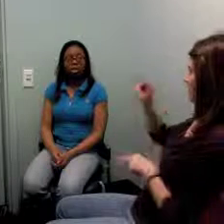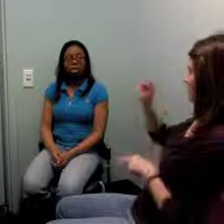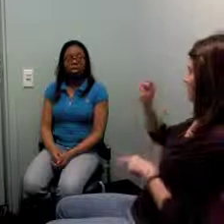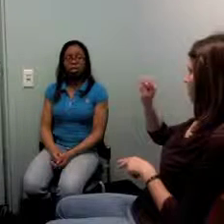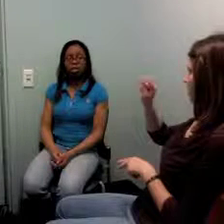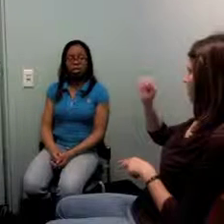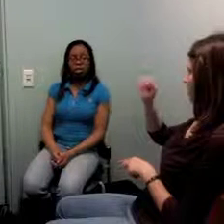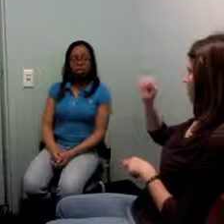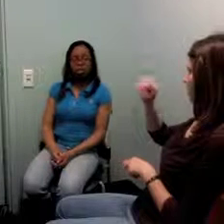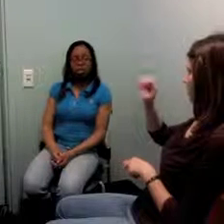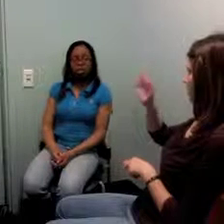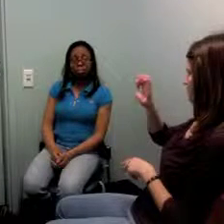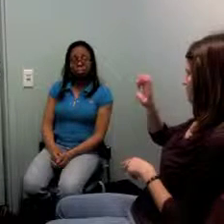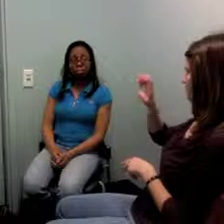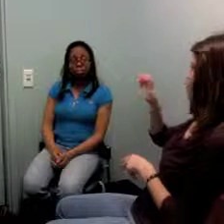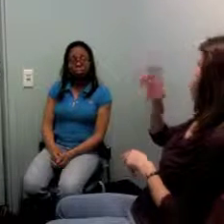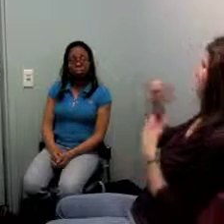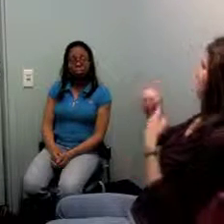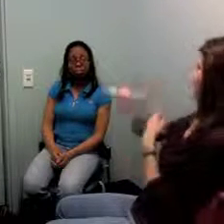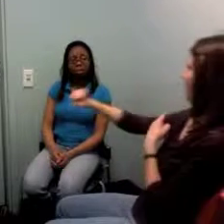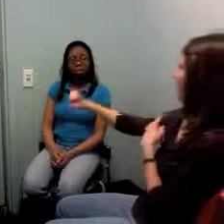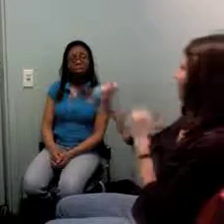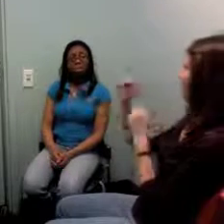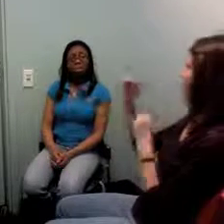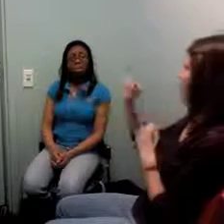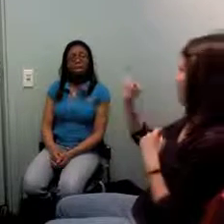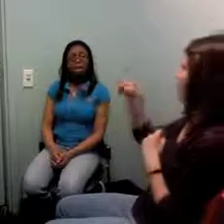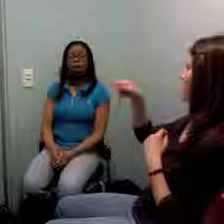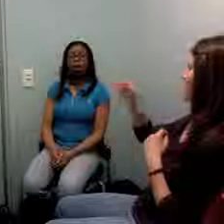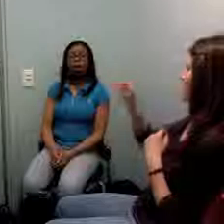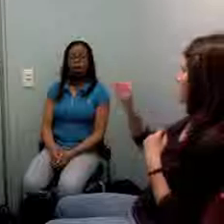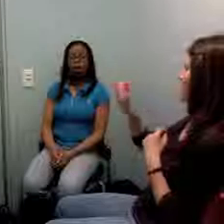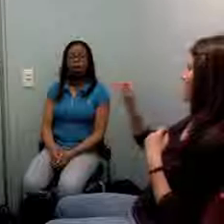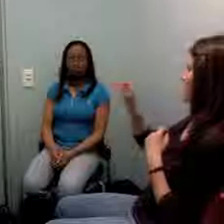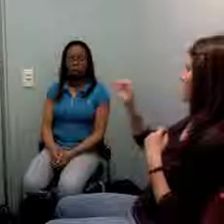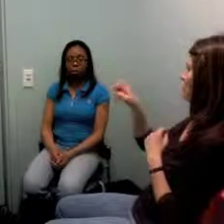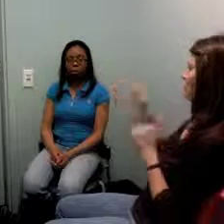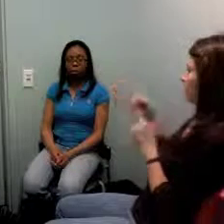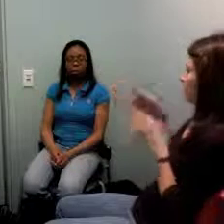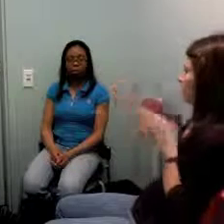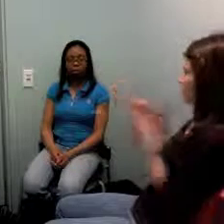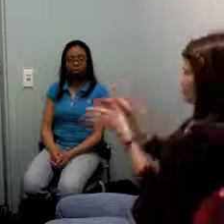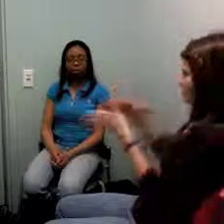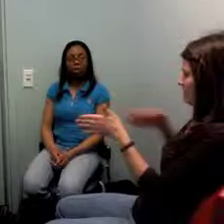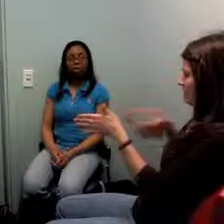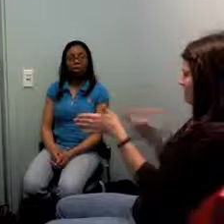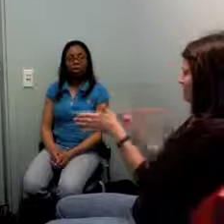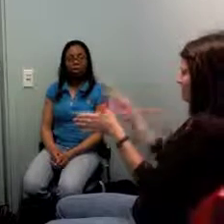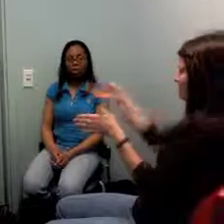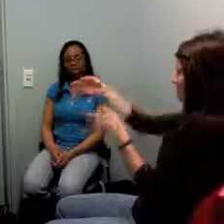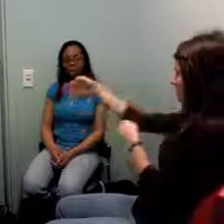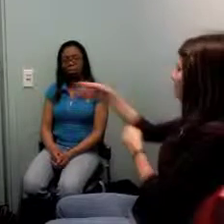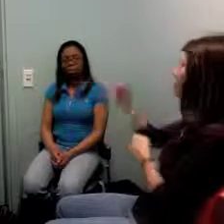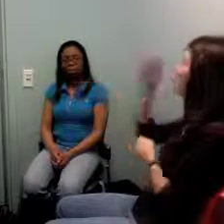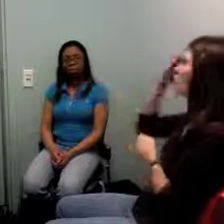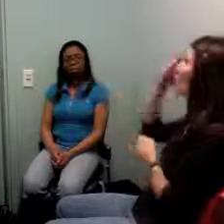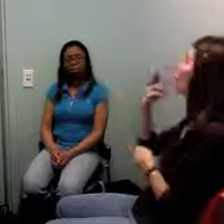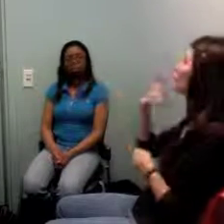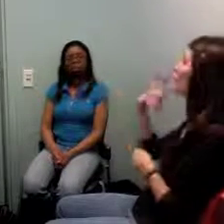North of Just the Mirror? And then south of Oak Forest Avenue. It's like the same street. You know